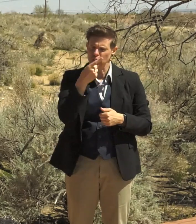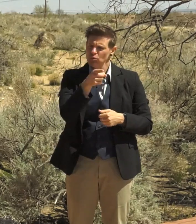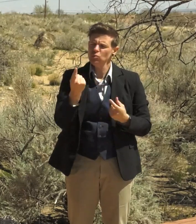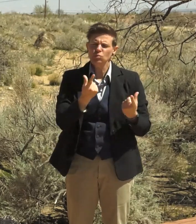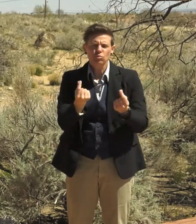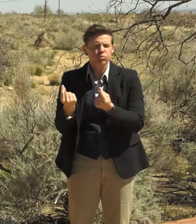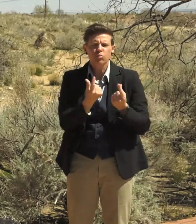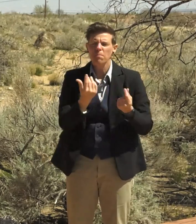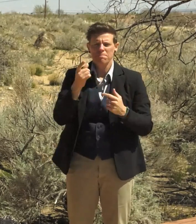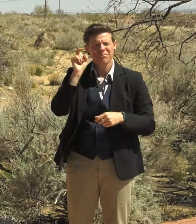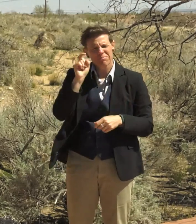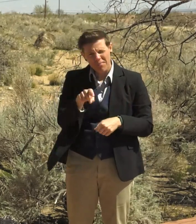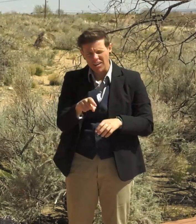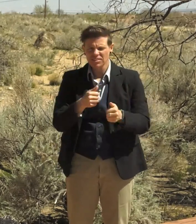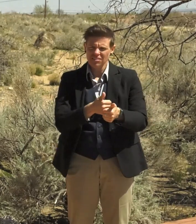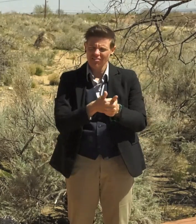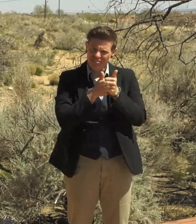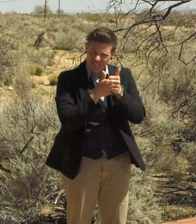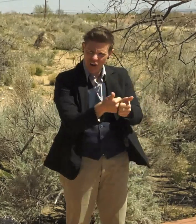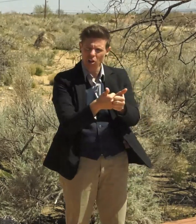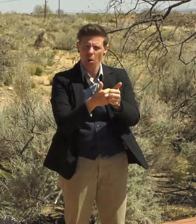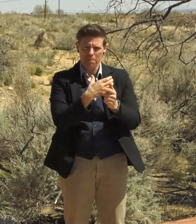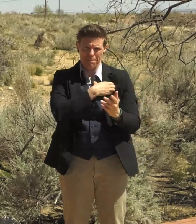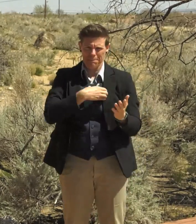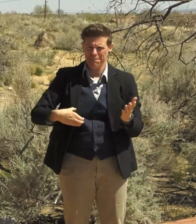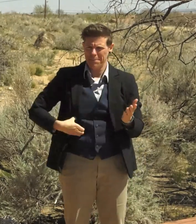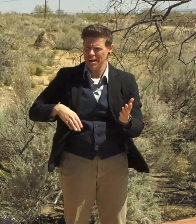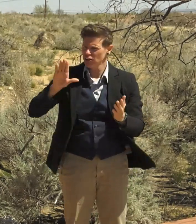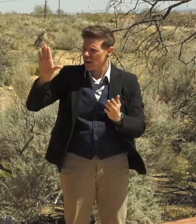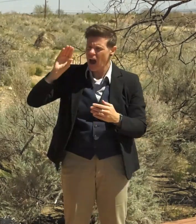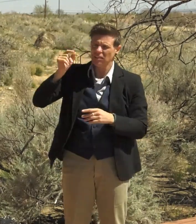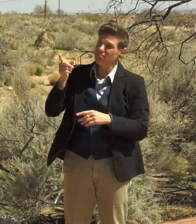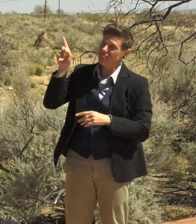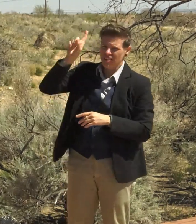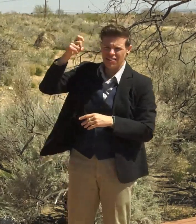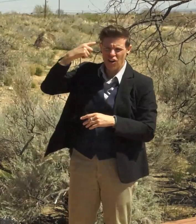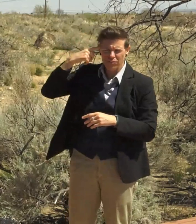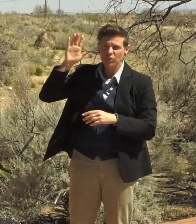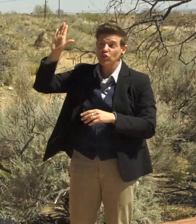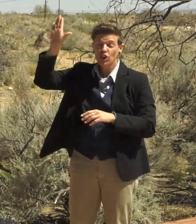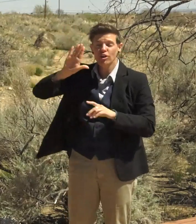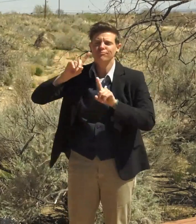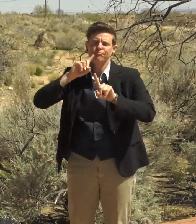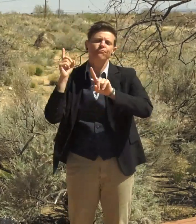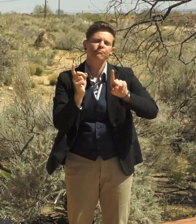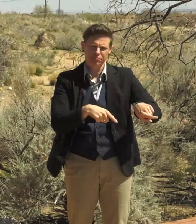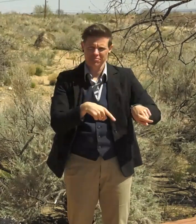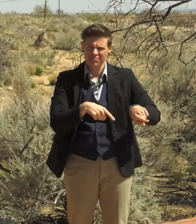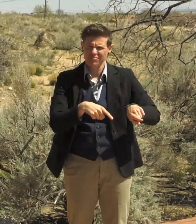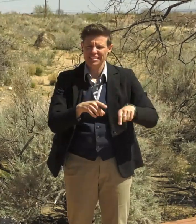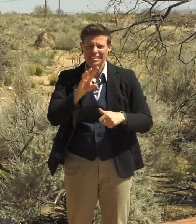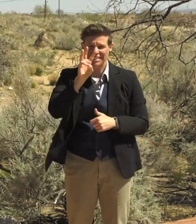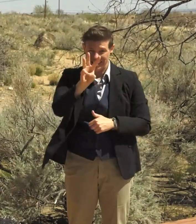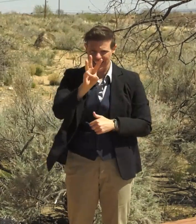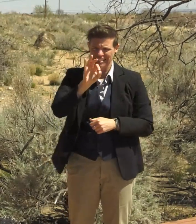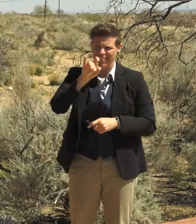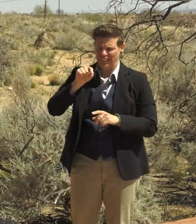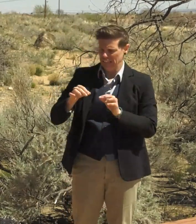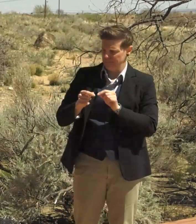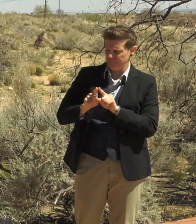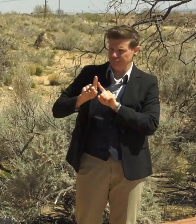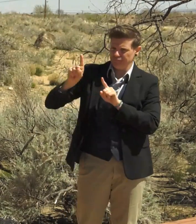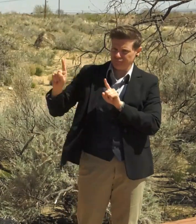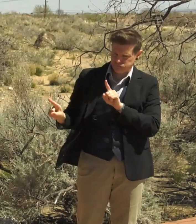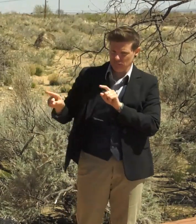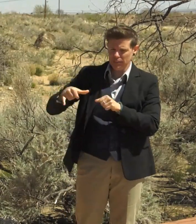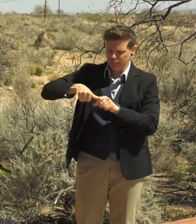that have been set by Mayor Keller and the governor's office and to maintain the 6 feet physical distancing. It's